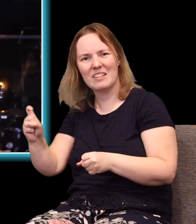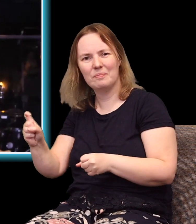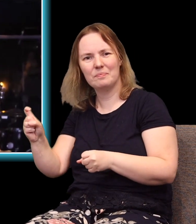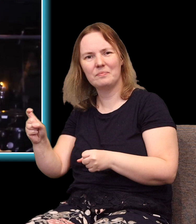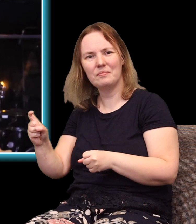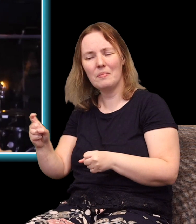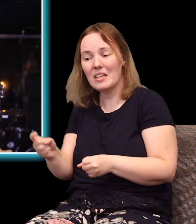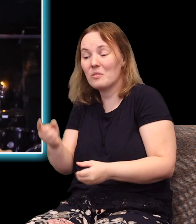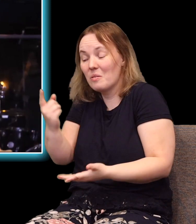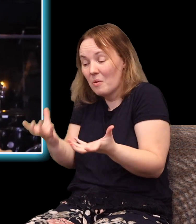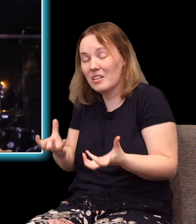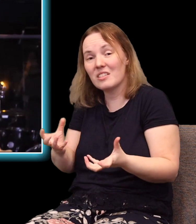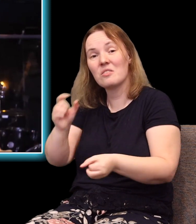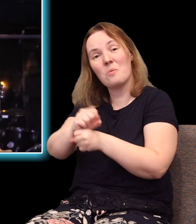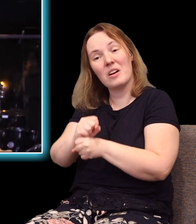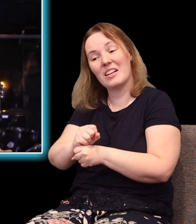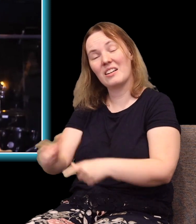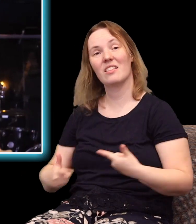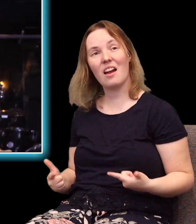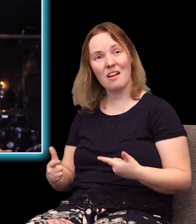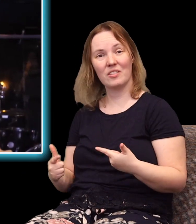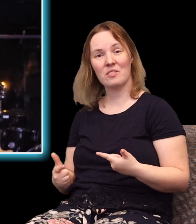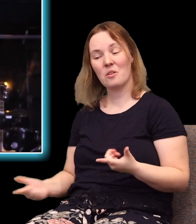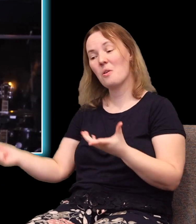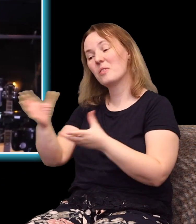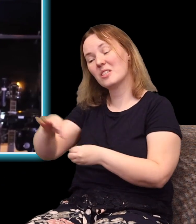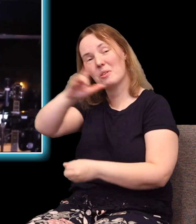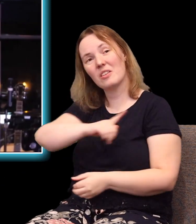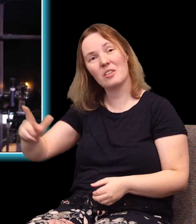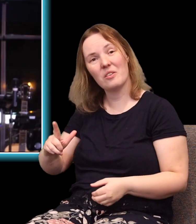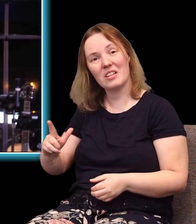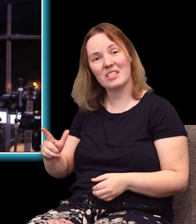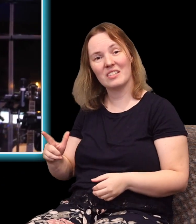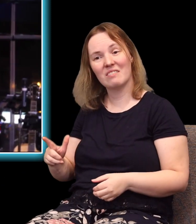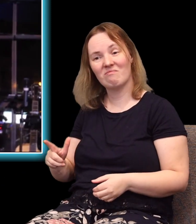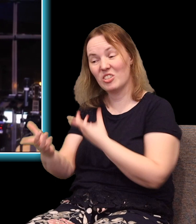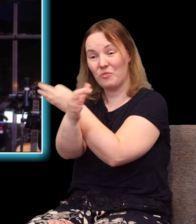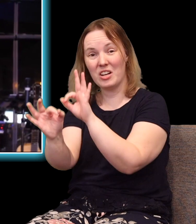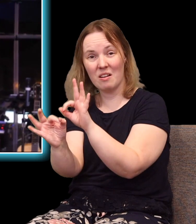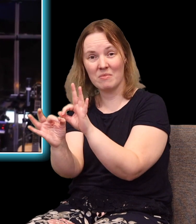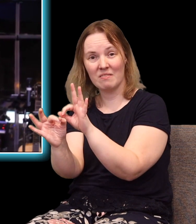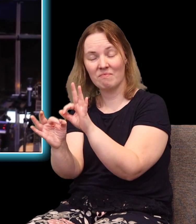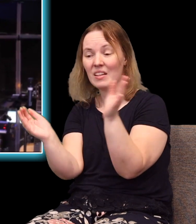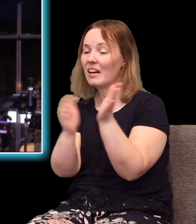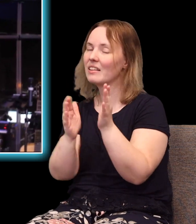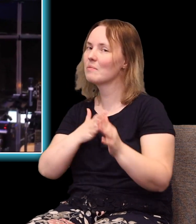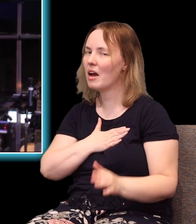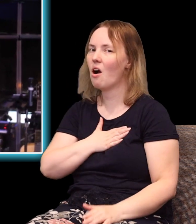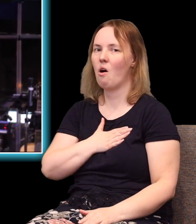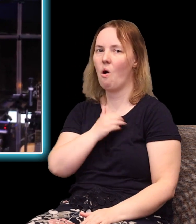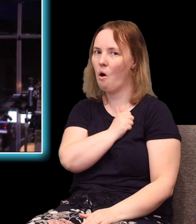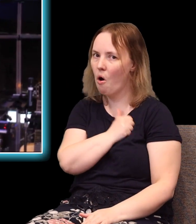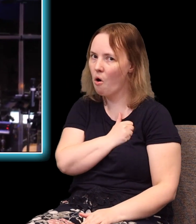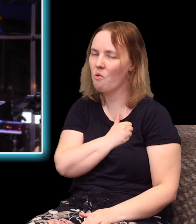that metamorphosis that he wants to work in our life. Paul says, where the Spirit of the Lord is, there is freedom. Now again,